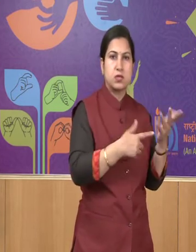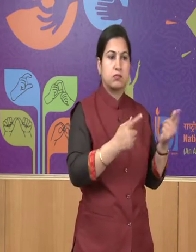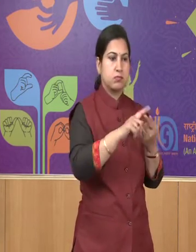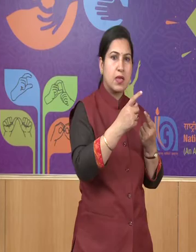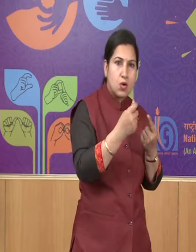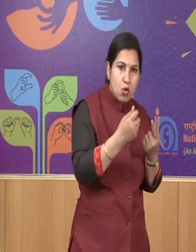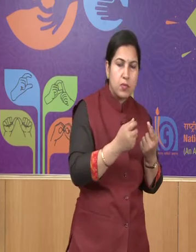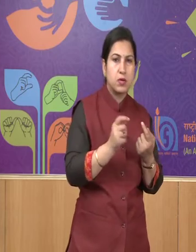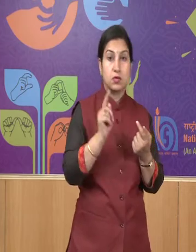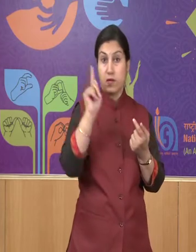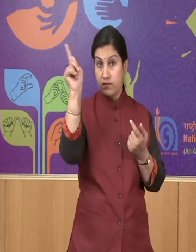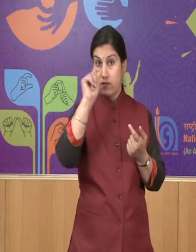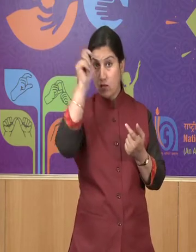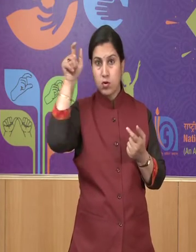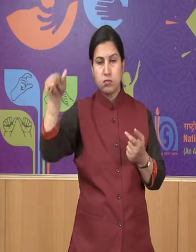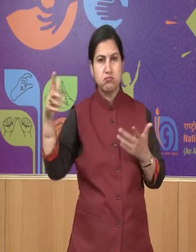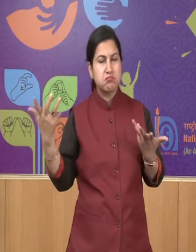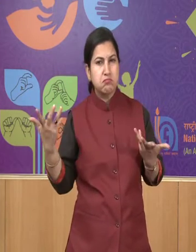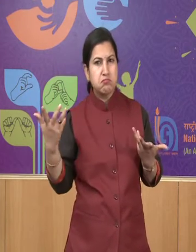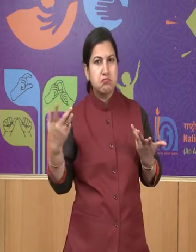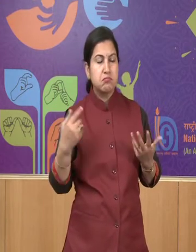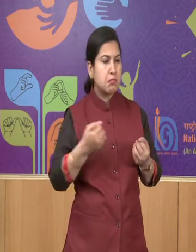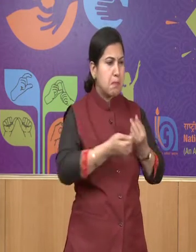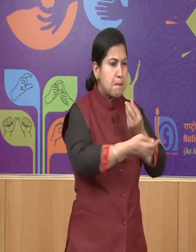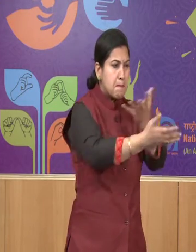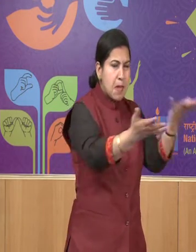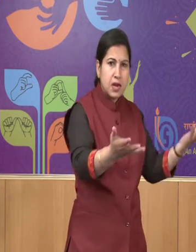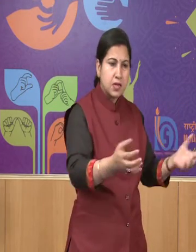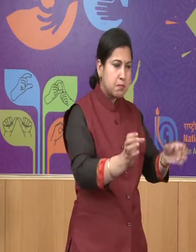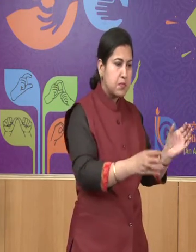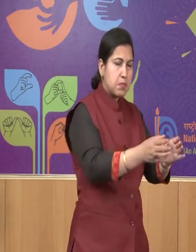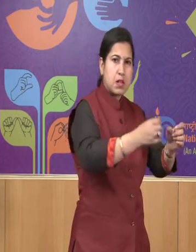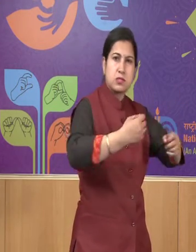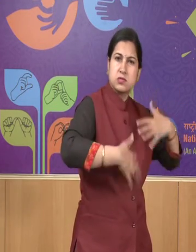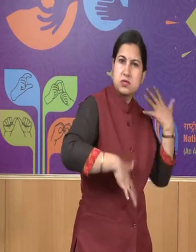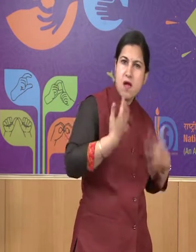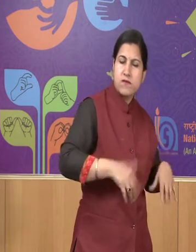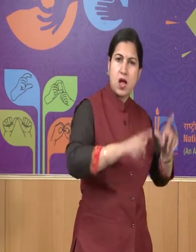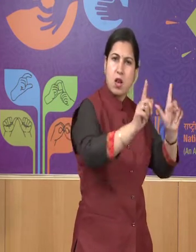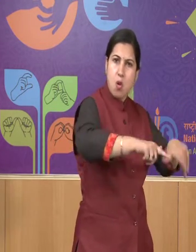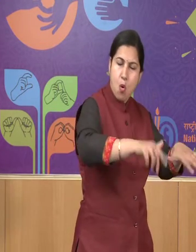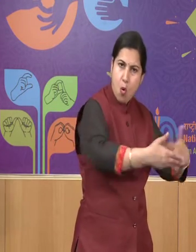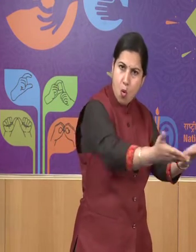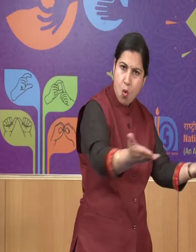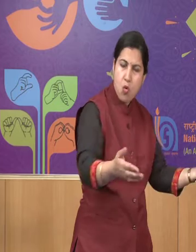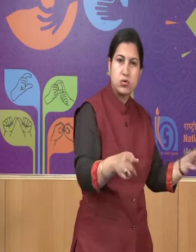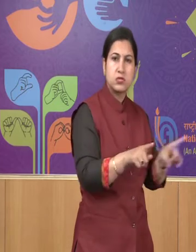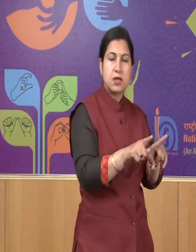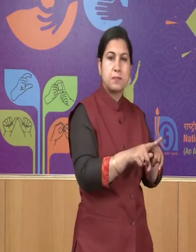government had destroyed many sections of society like craftsmen,